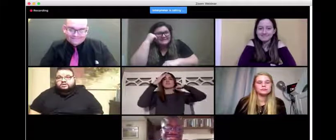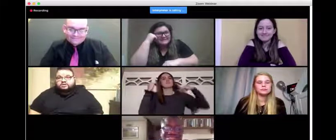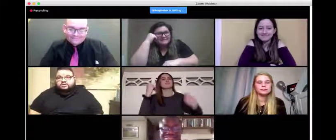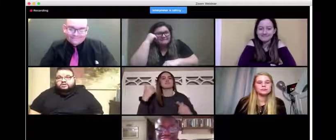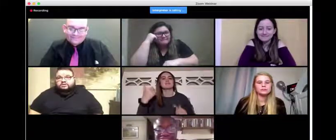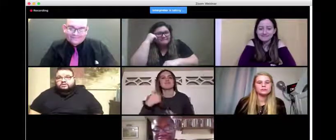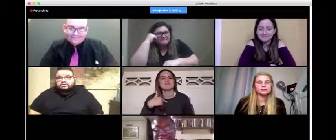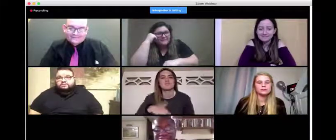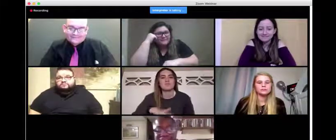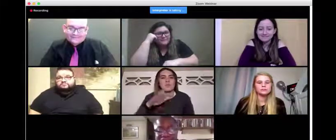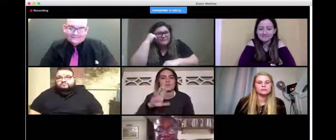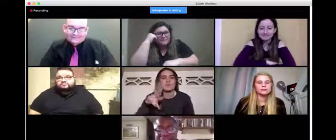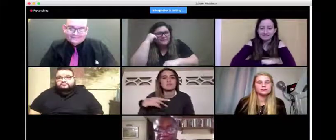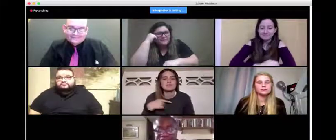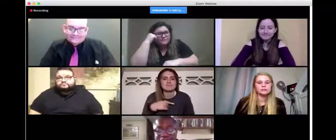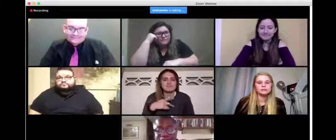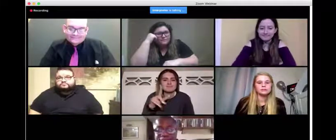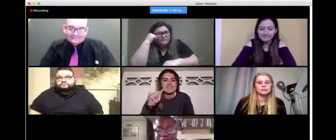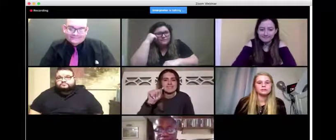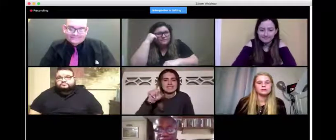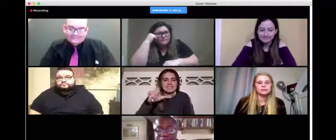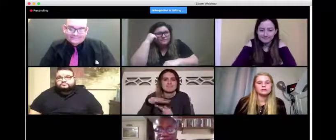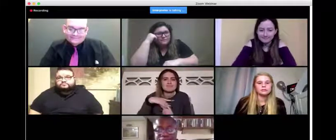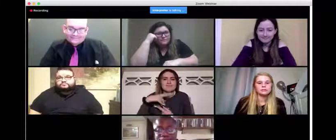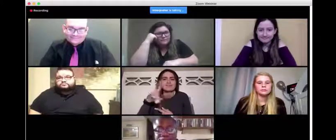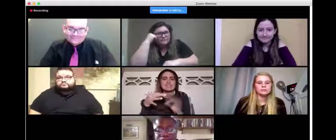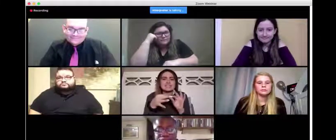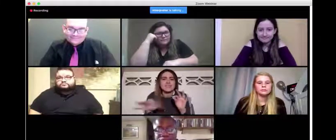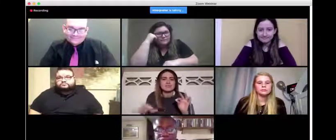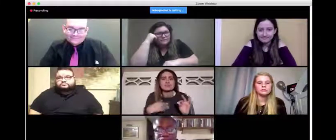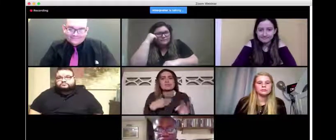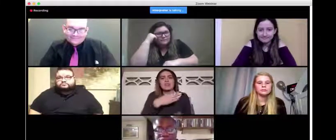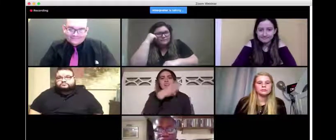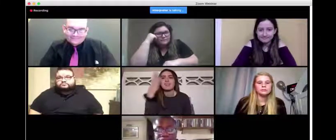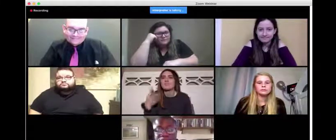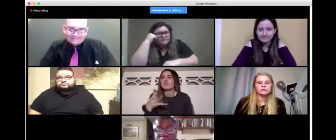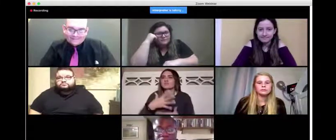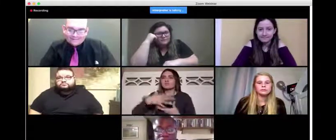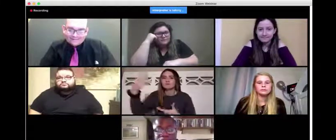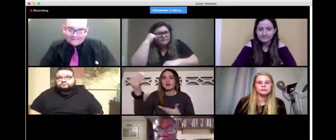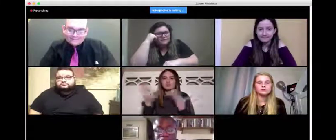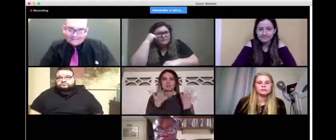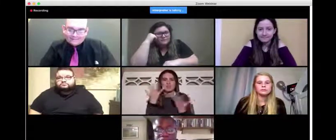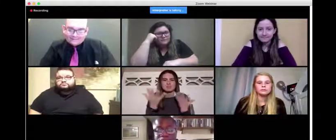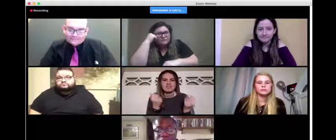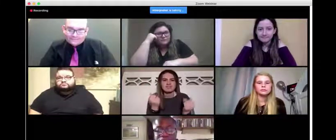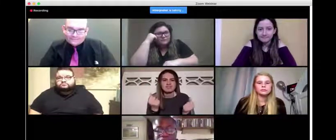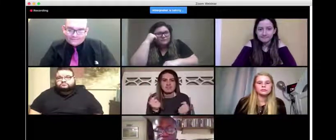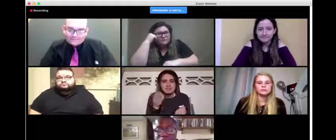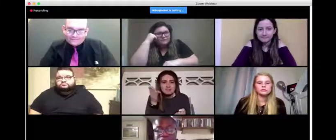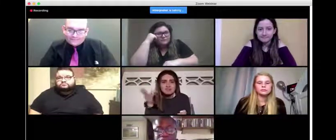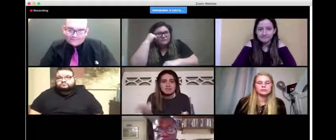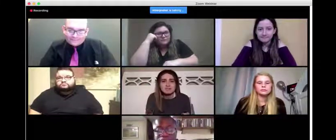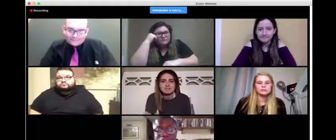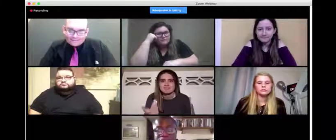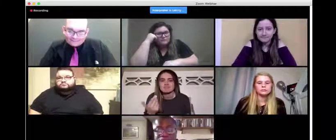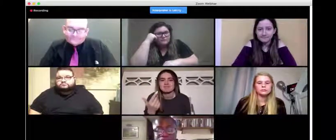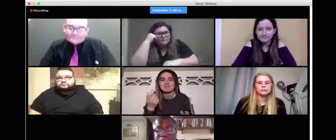language, and I was never signing out embarrassed. It was normal for us. People would see us signing, and it was just normal for me. I